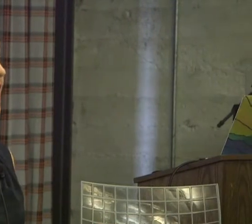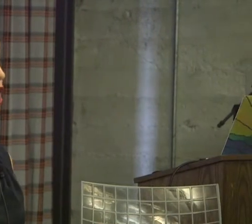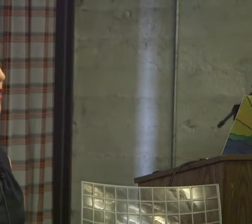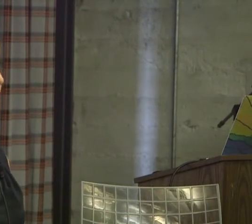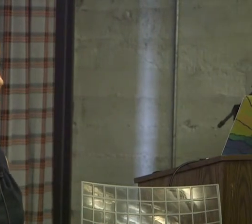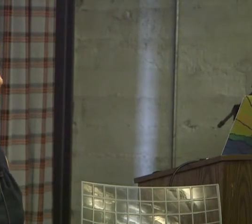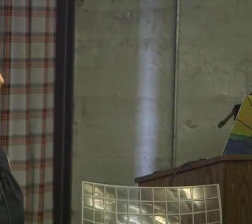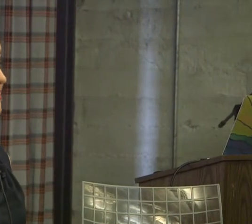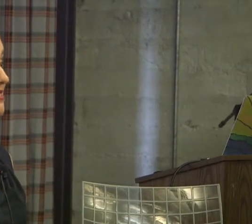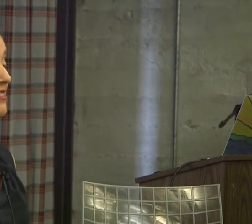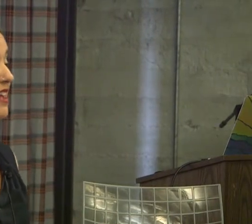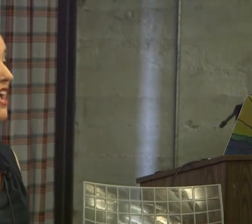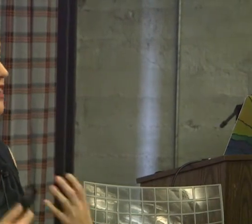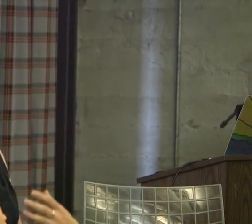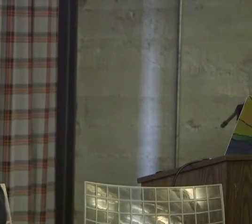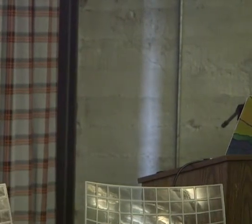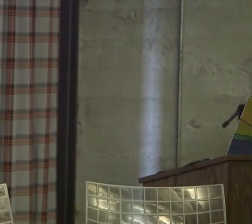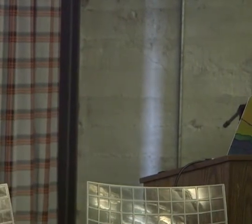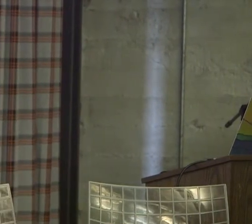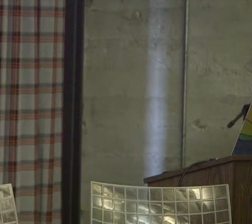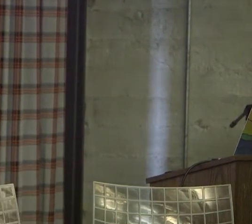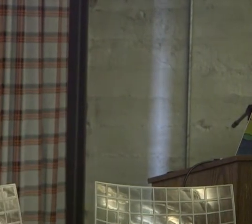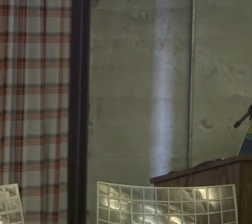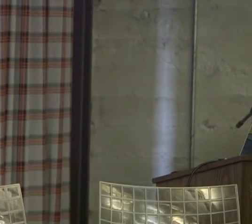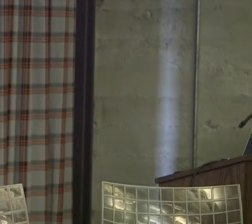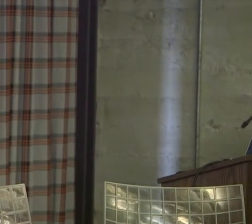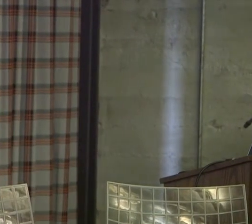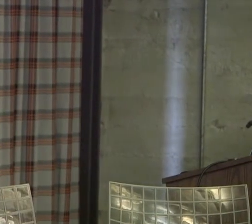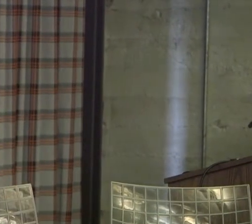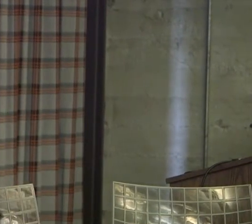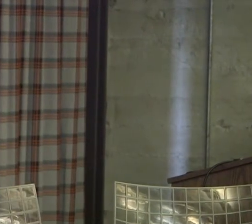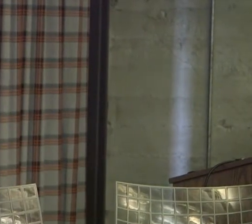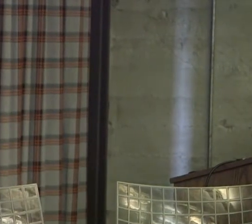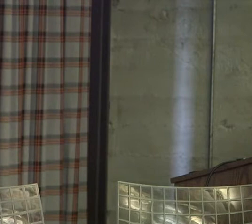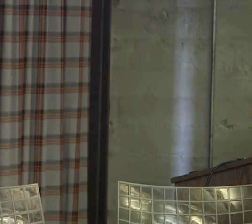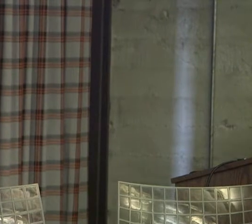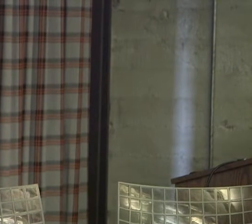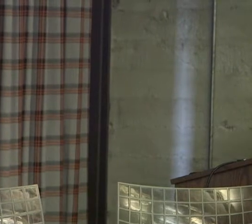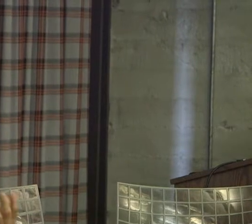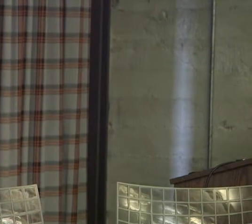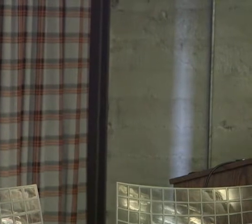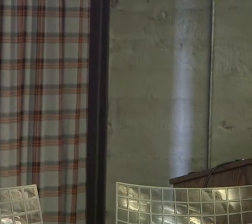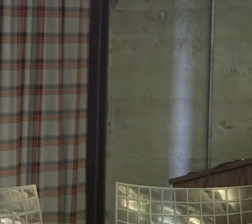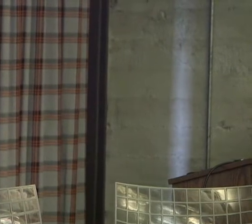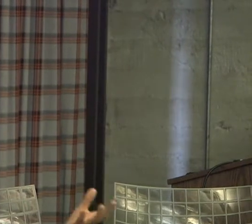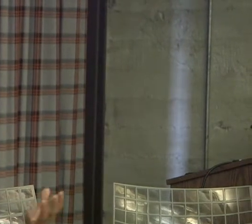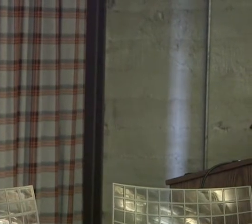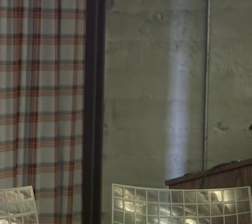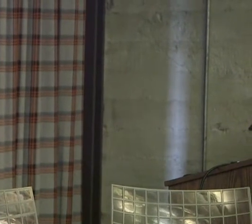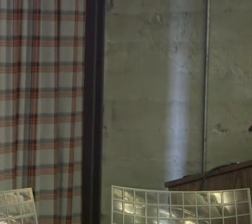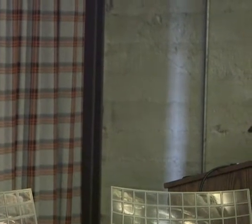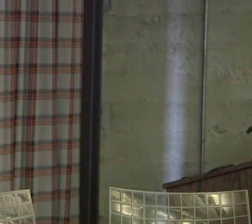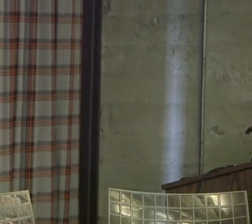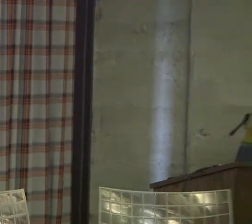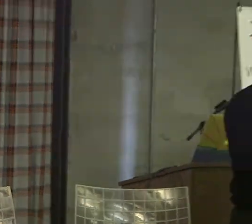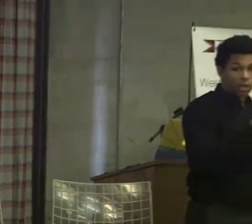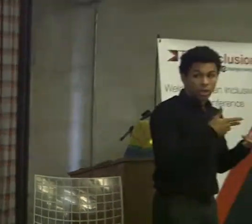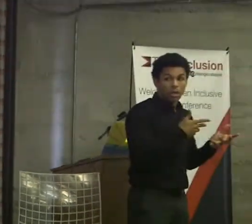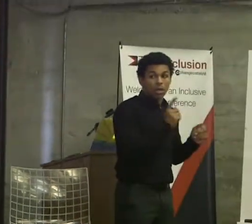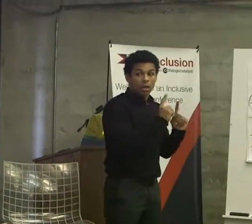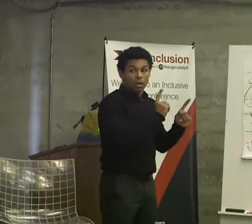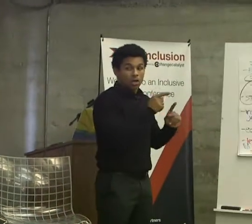call ally conversations. And if you're coming into an ally conversation, you need to be able to have empathy for the person you're sitting down